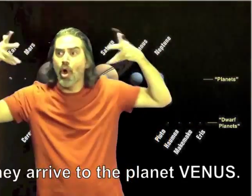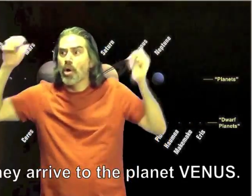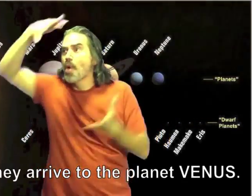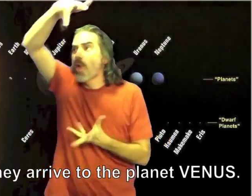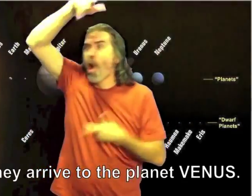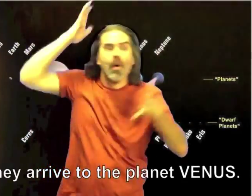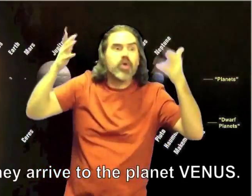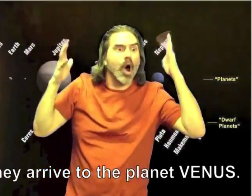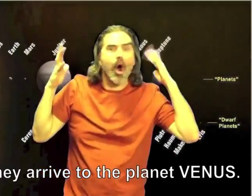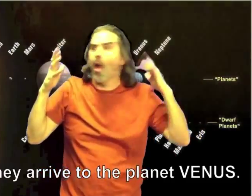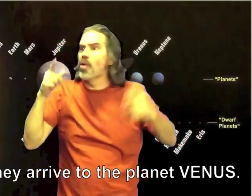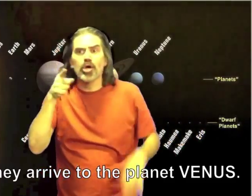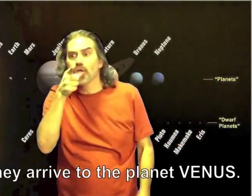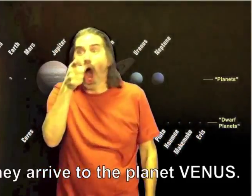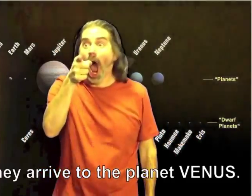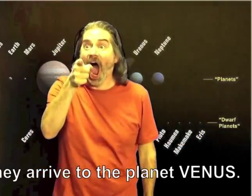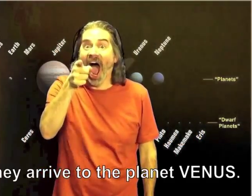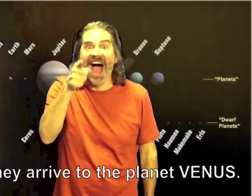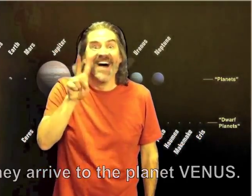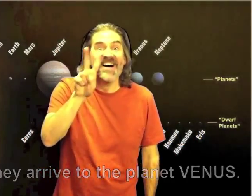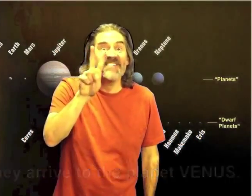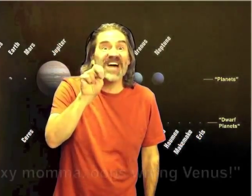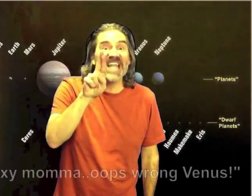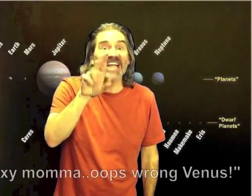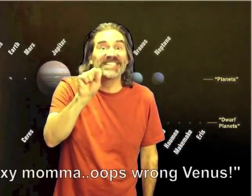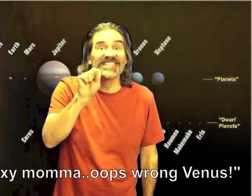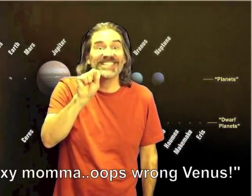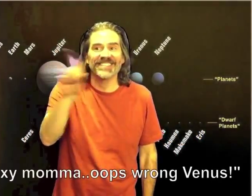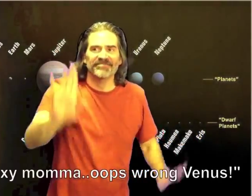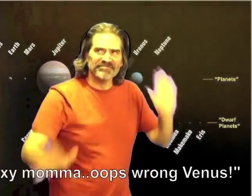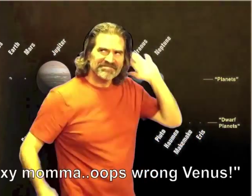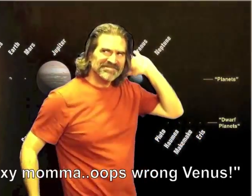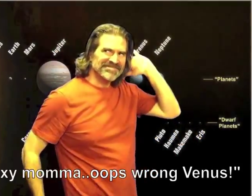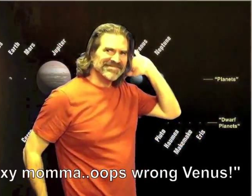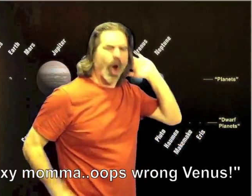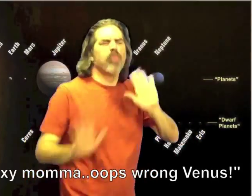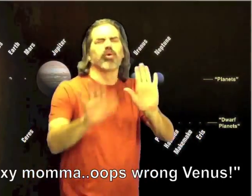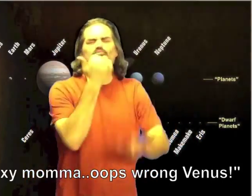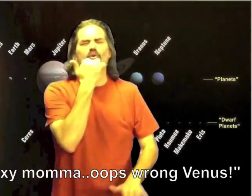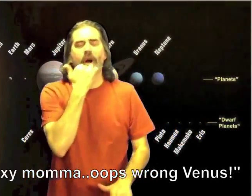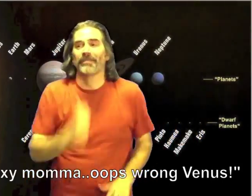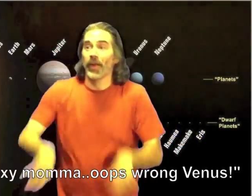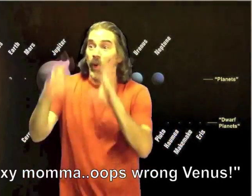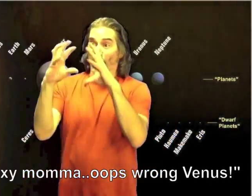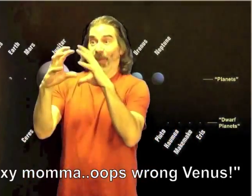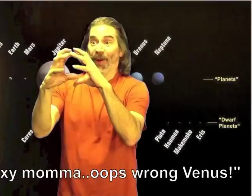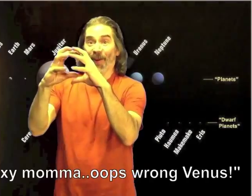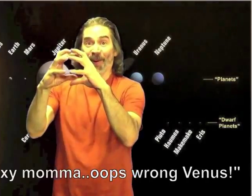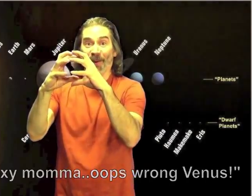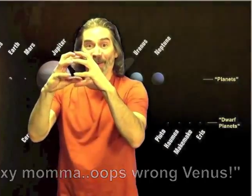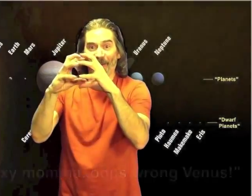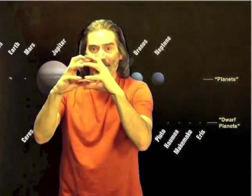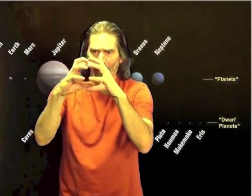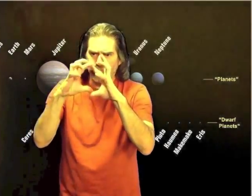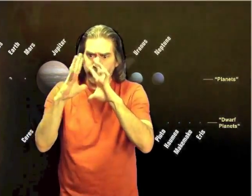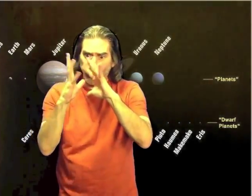And they arrive to the planet Venus. Hey, sexy mama. Nope, wrong Venus. The